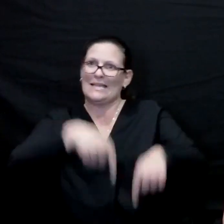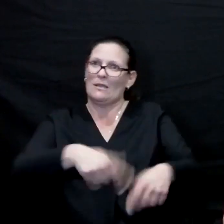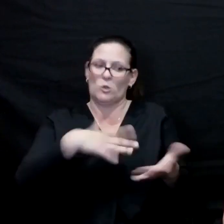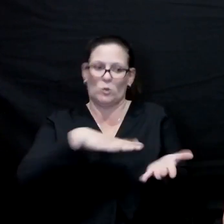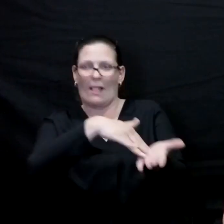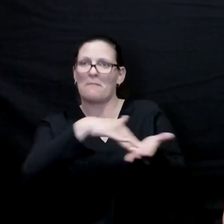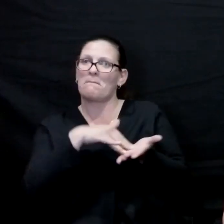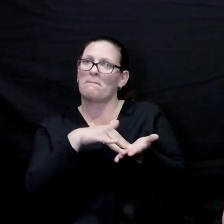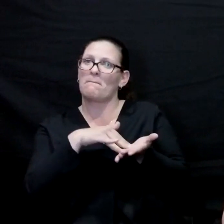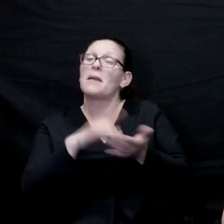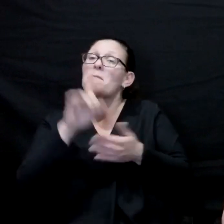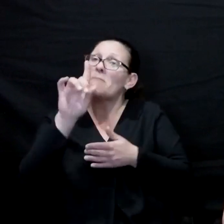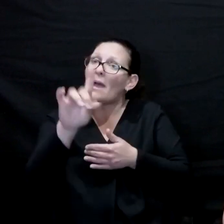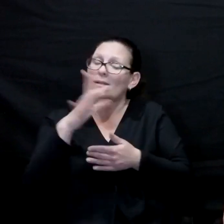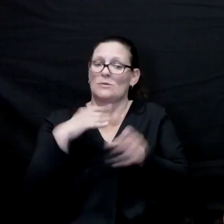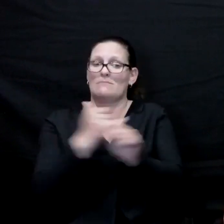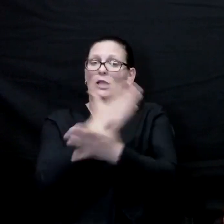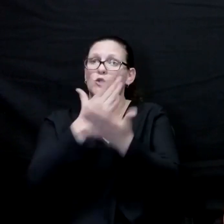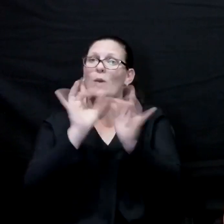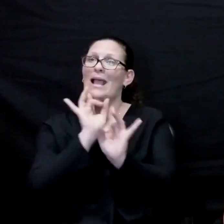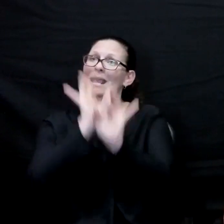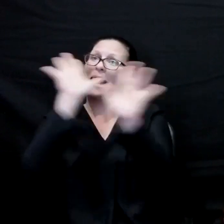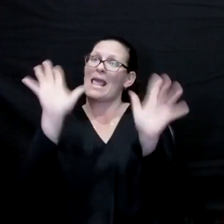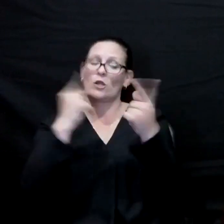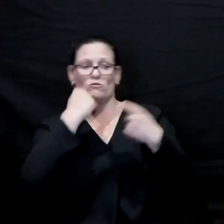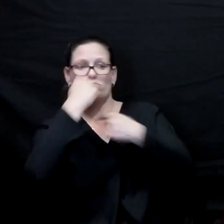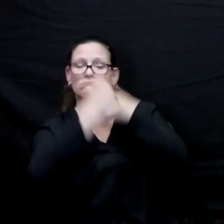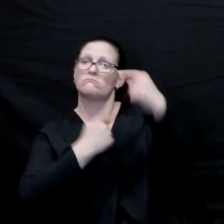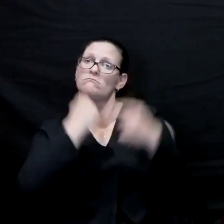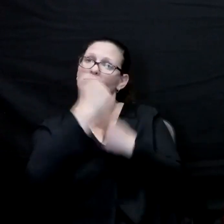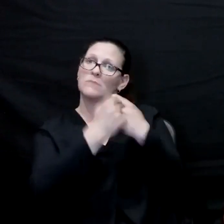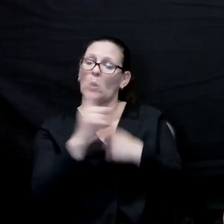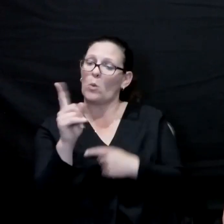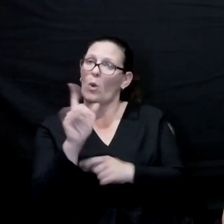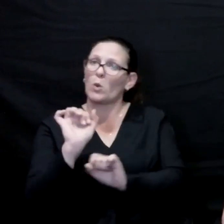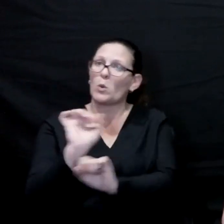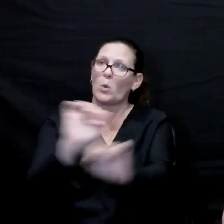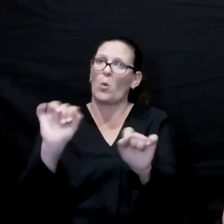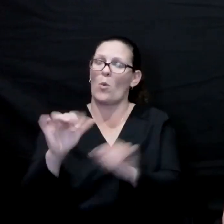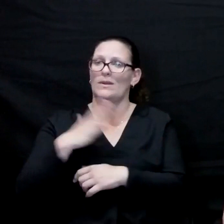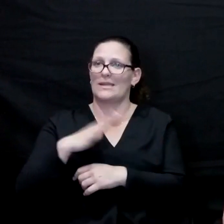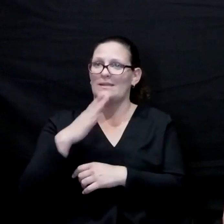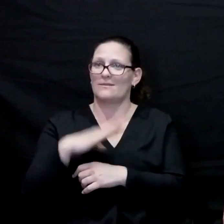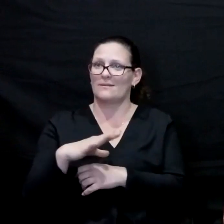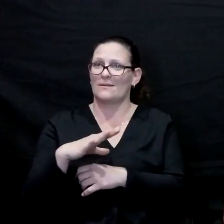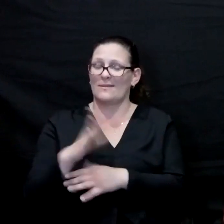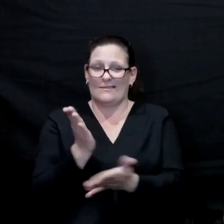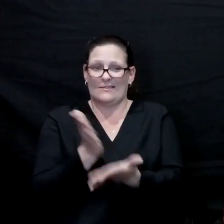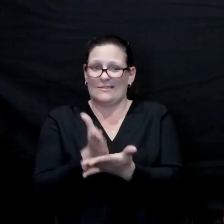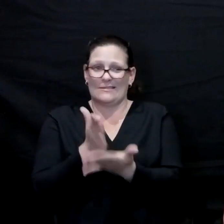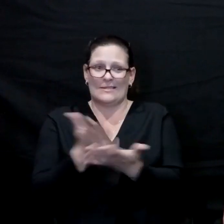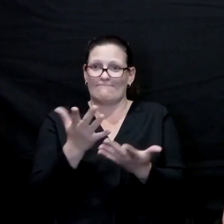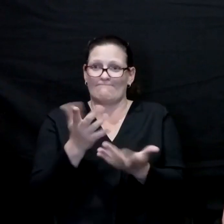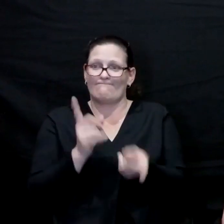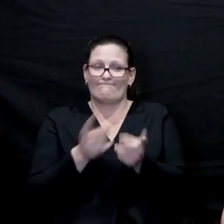your needs. And sometimes, even as a planner and as a lawyer, you know, people